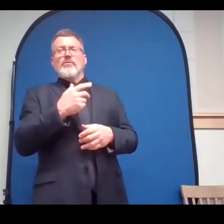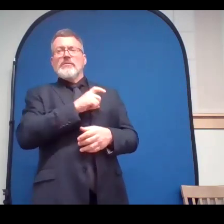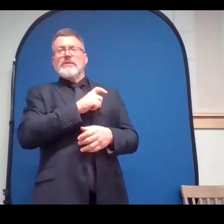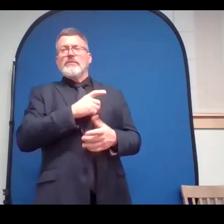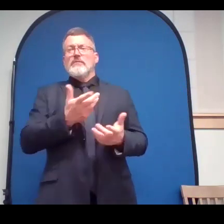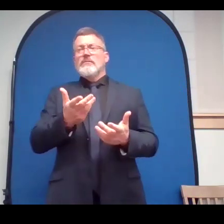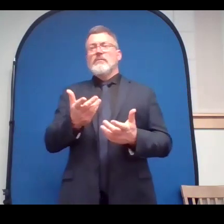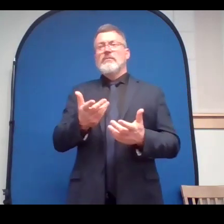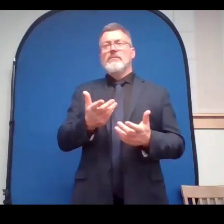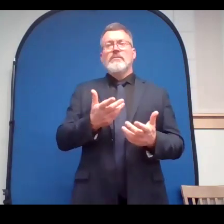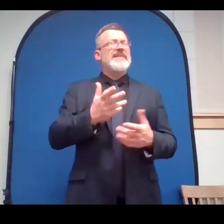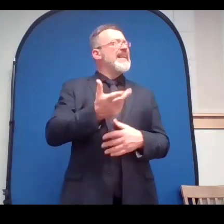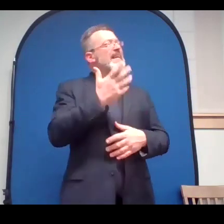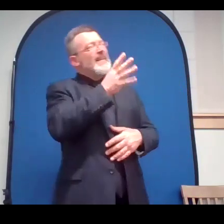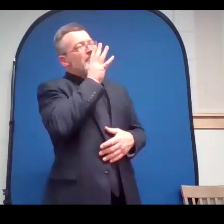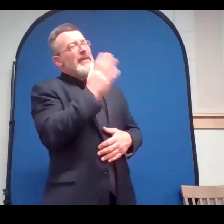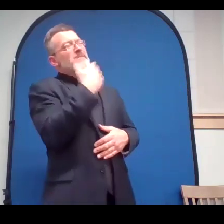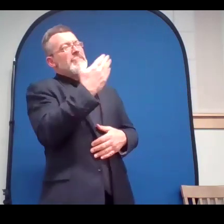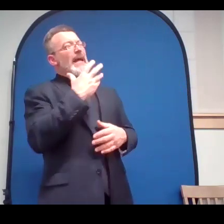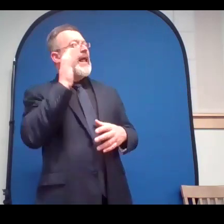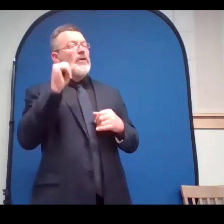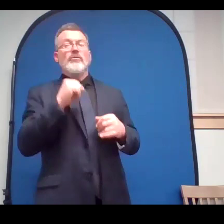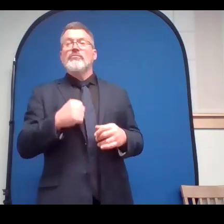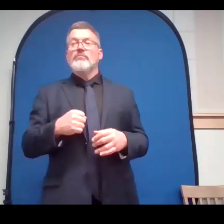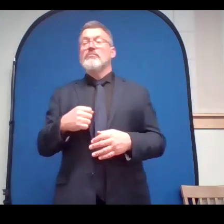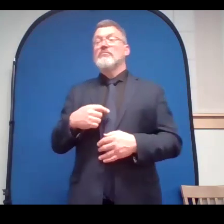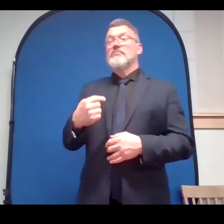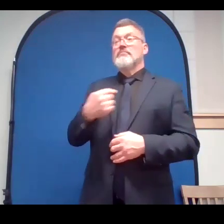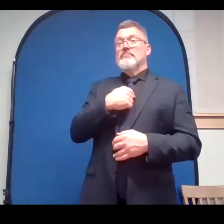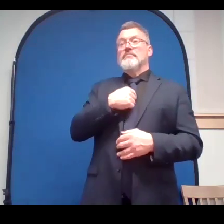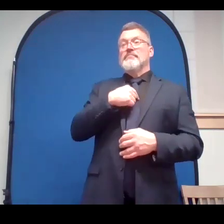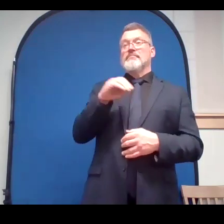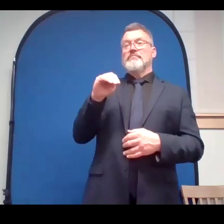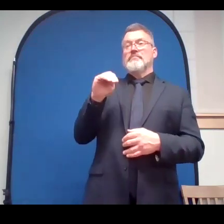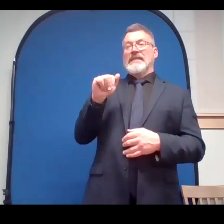I didn't hear your answer. You got to keep your voice up. Oh, I apologize. Master patrolman, sir.